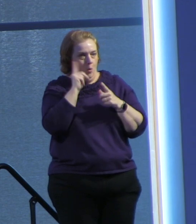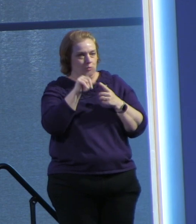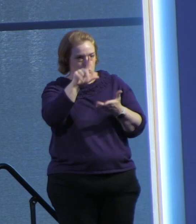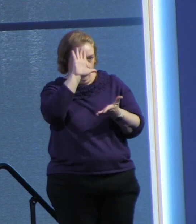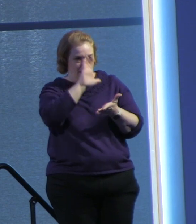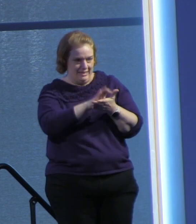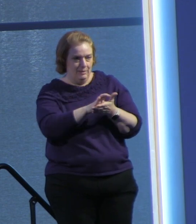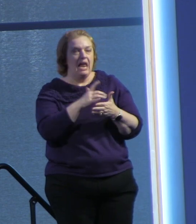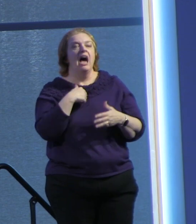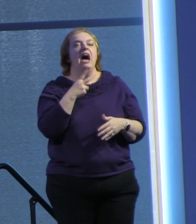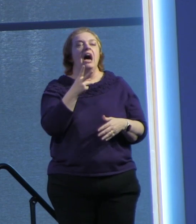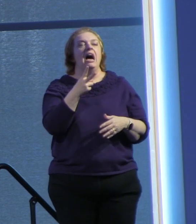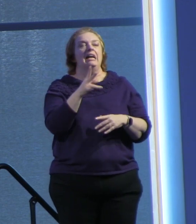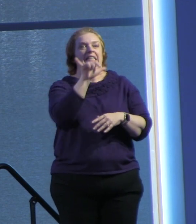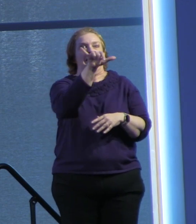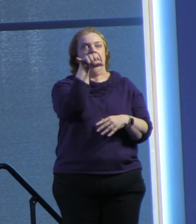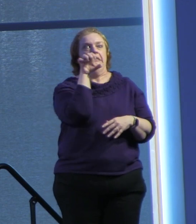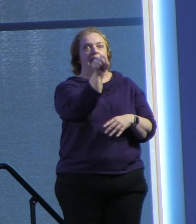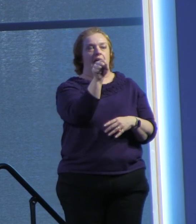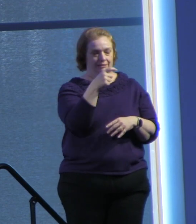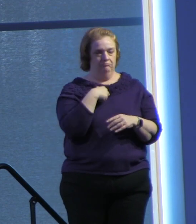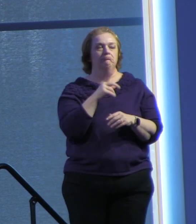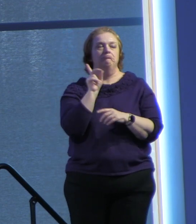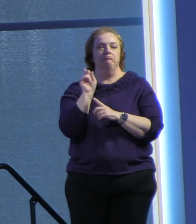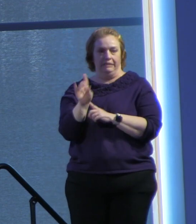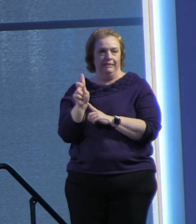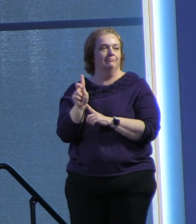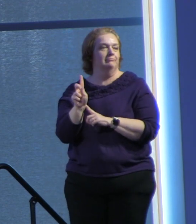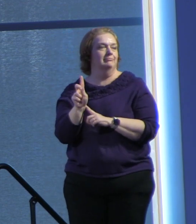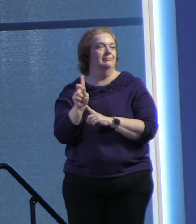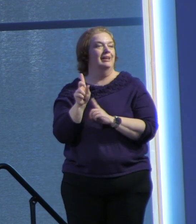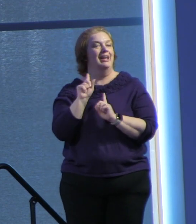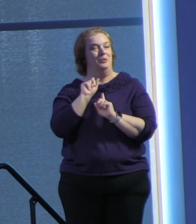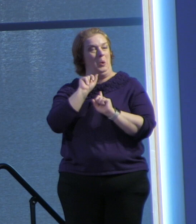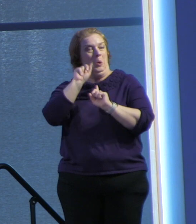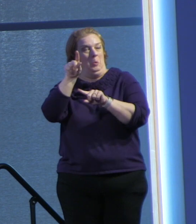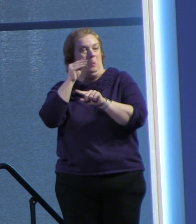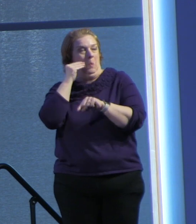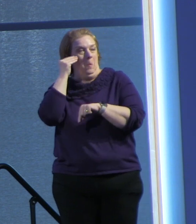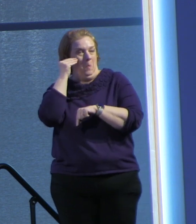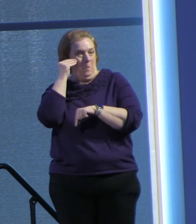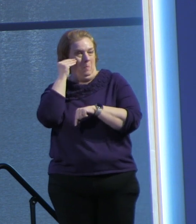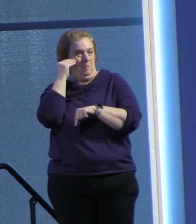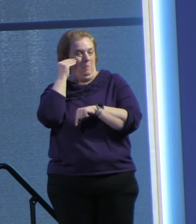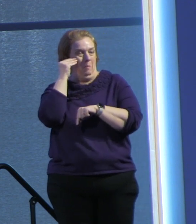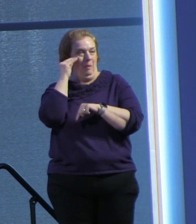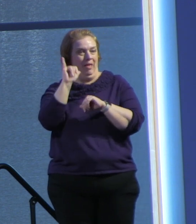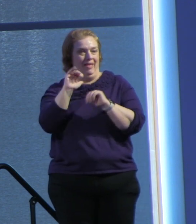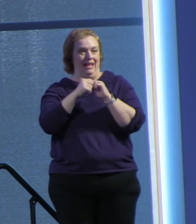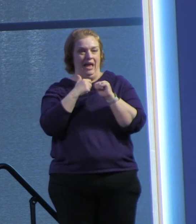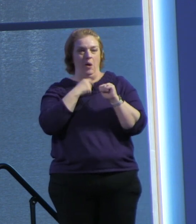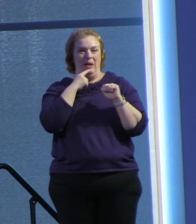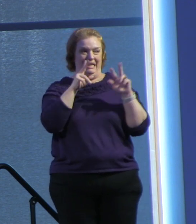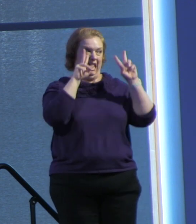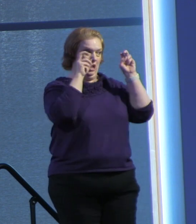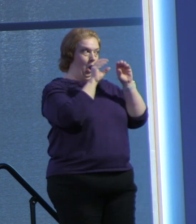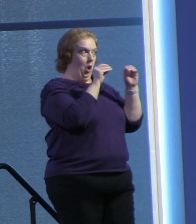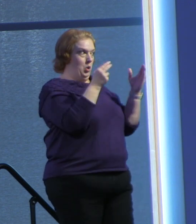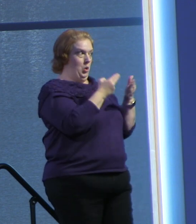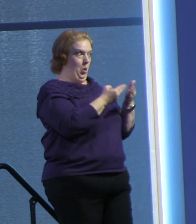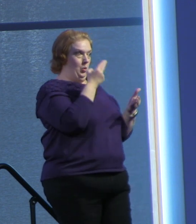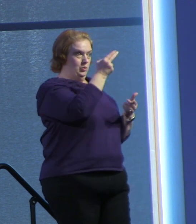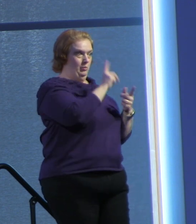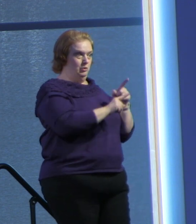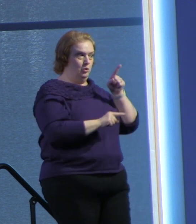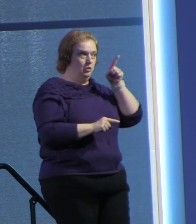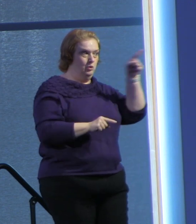happily. So that, going home, is how I said "no soup for you" to